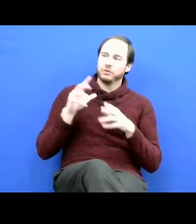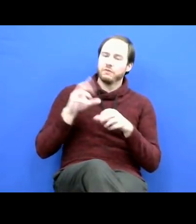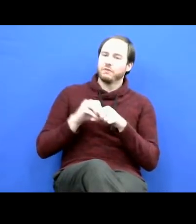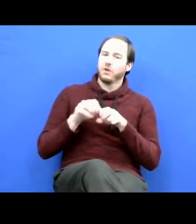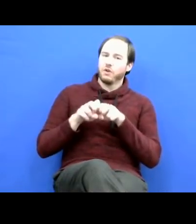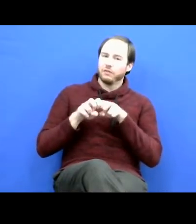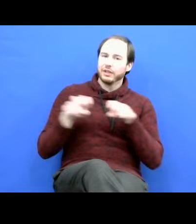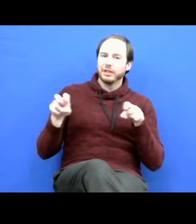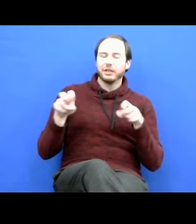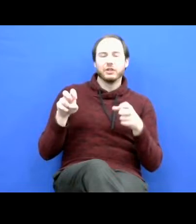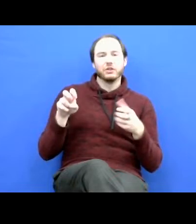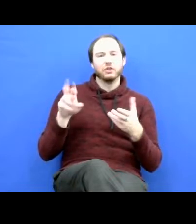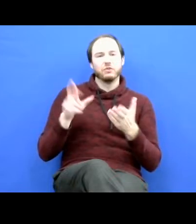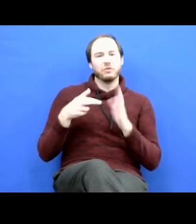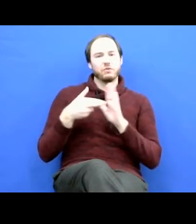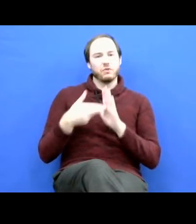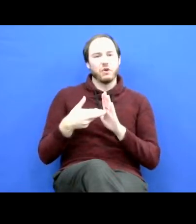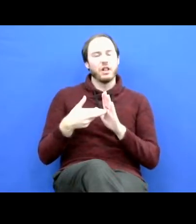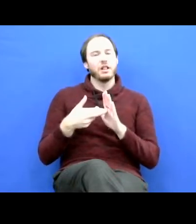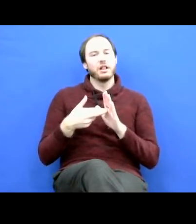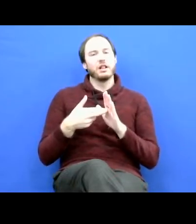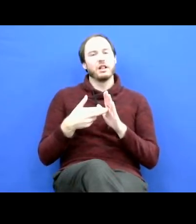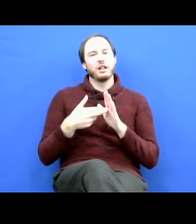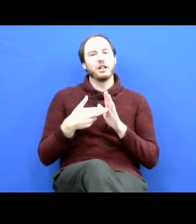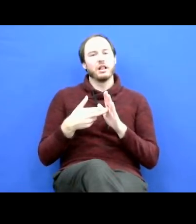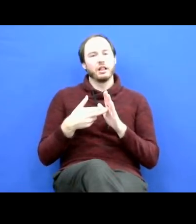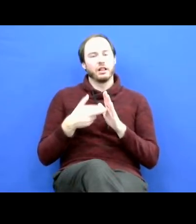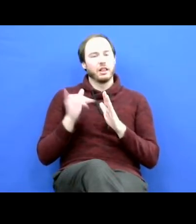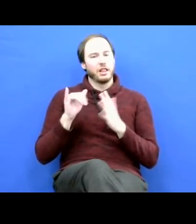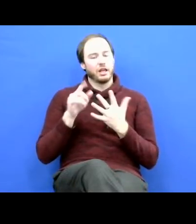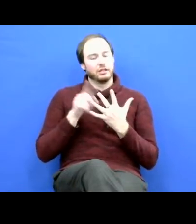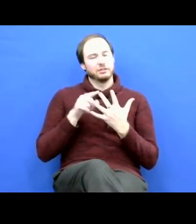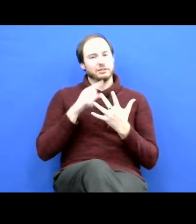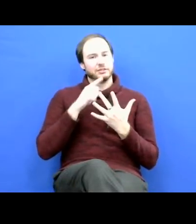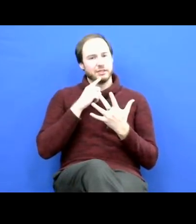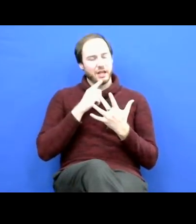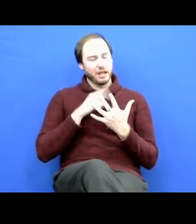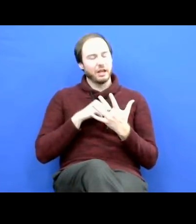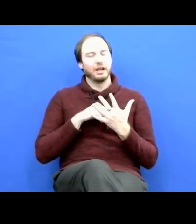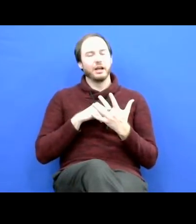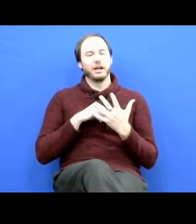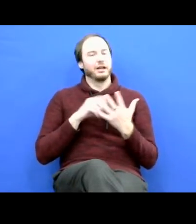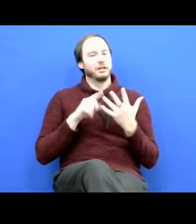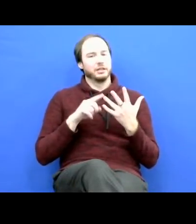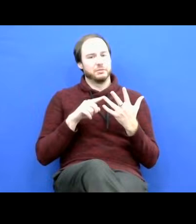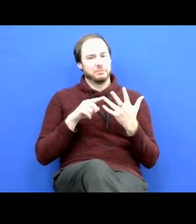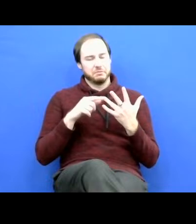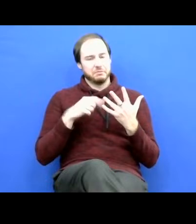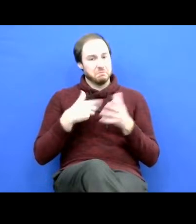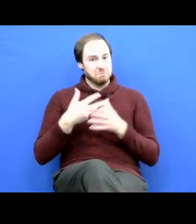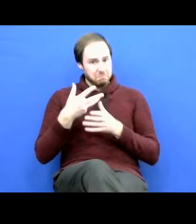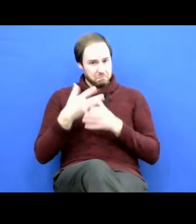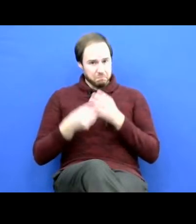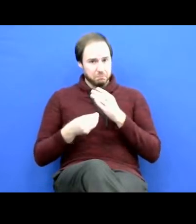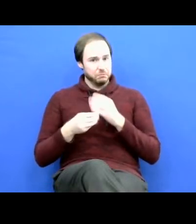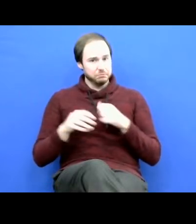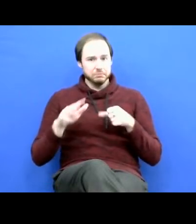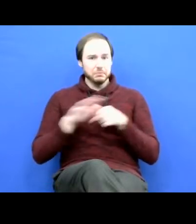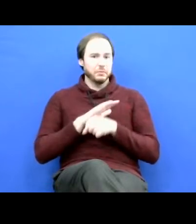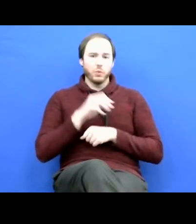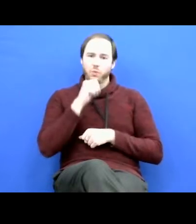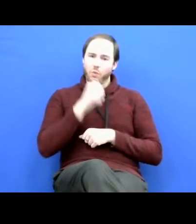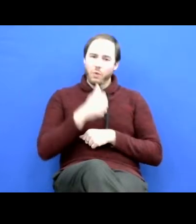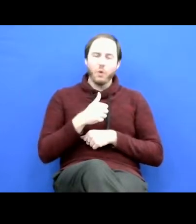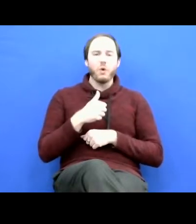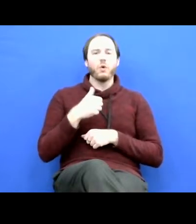role. And for sure, as Steve said, I'm not going to disappear. I'm going to continue to